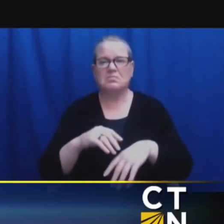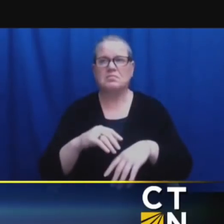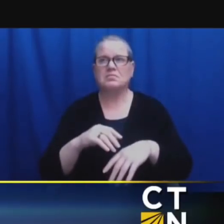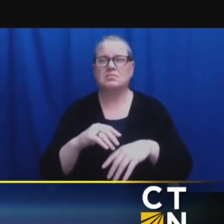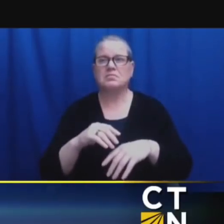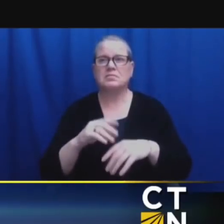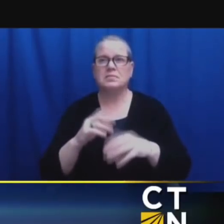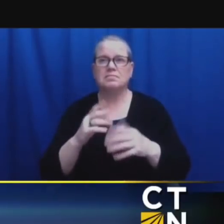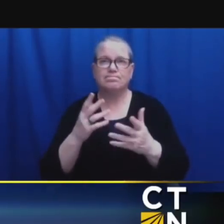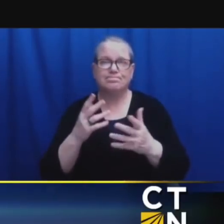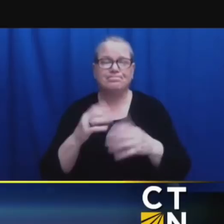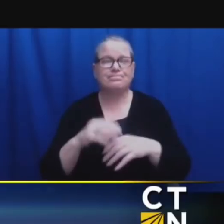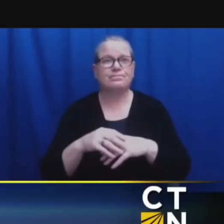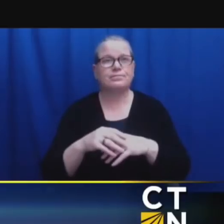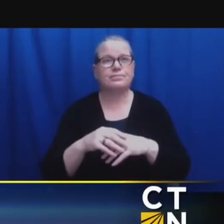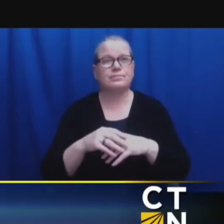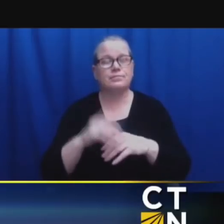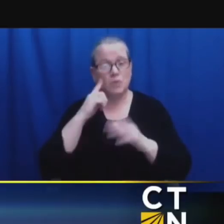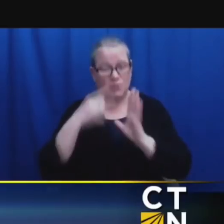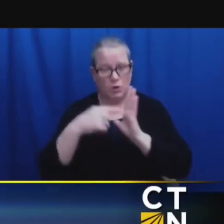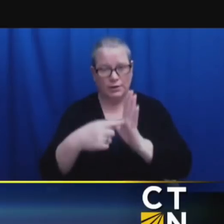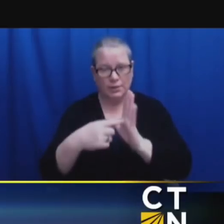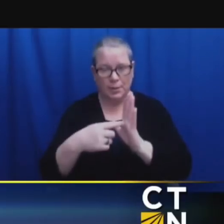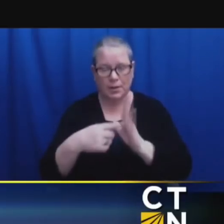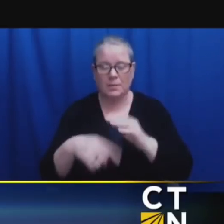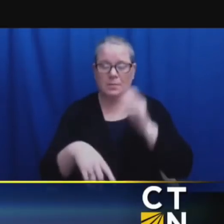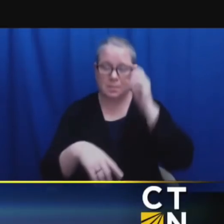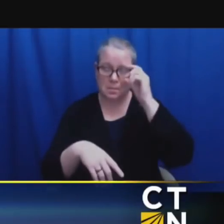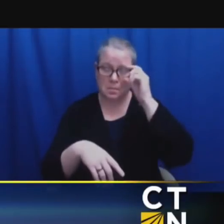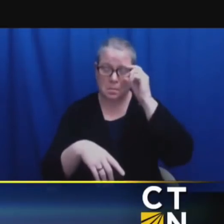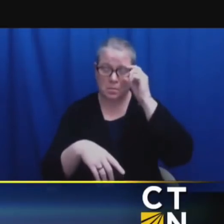emphasizing. One is that the